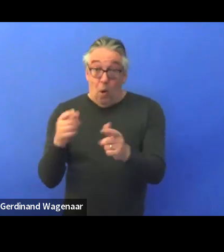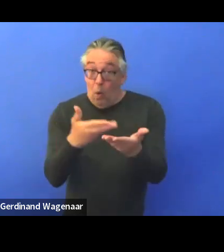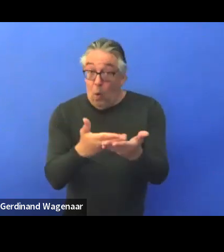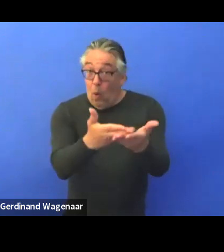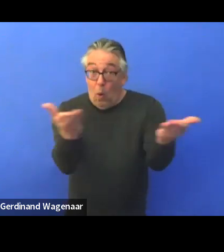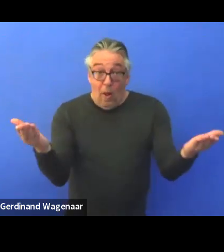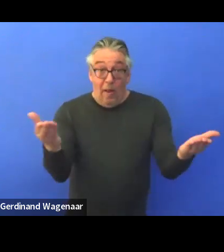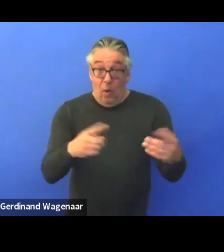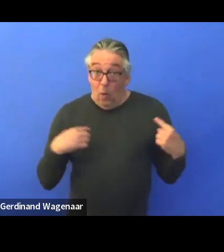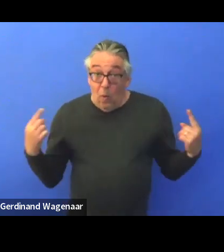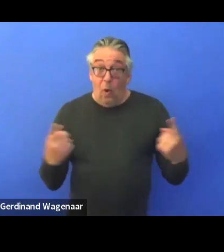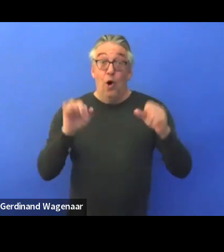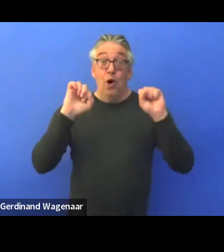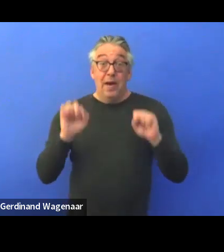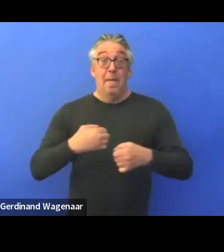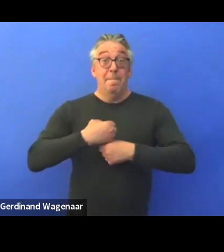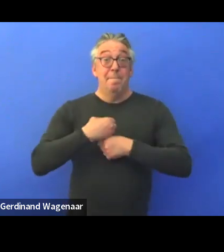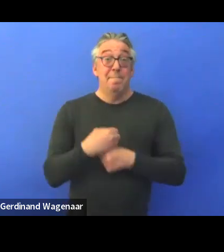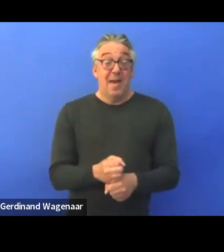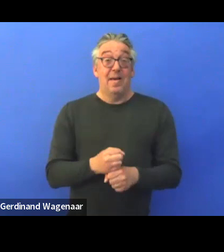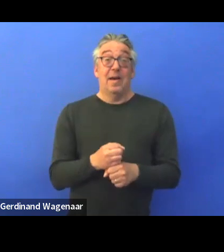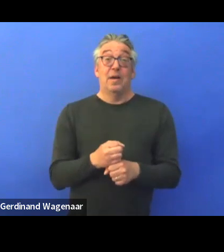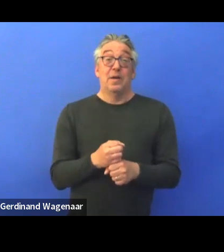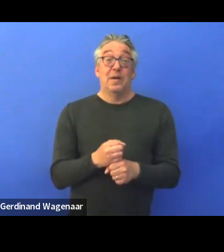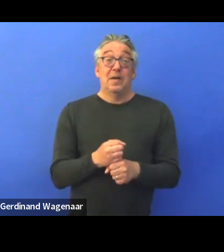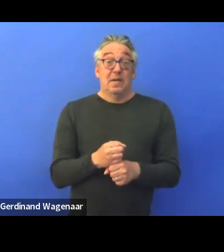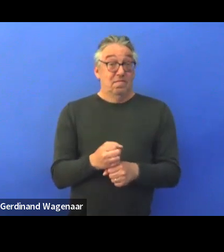accessible ebooks, indeed from their word processor.